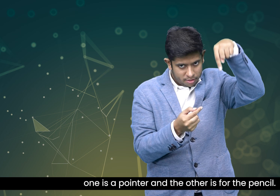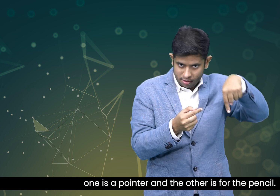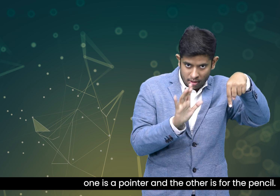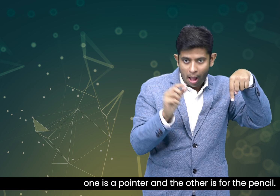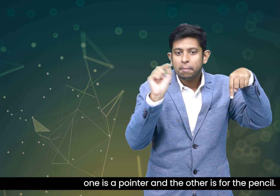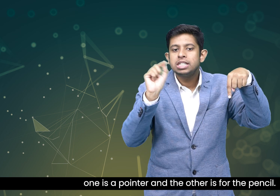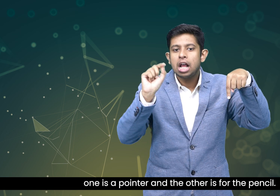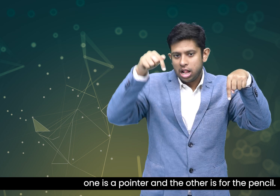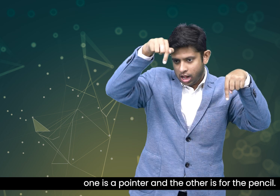pencil.